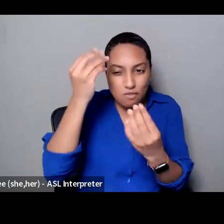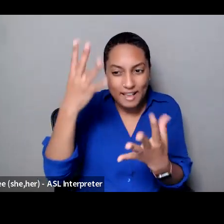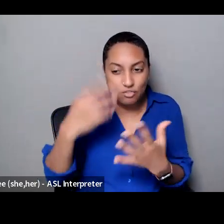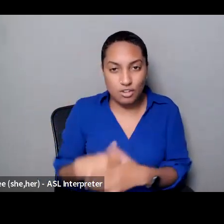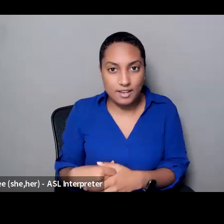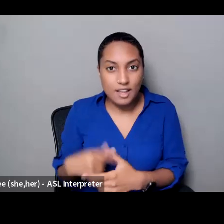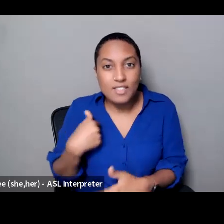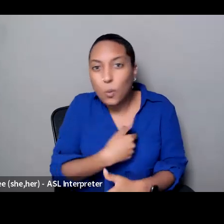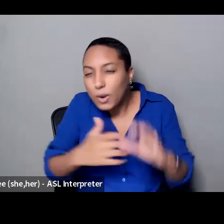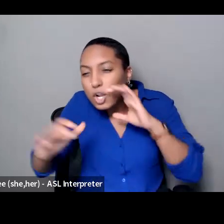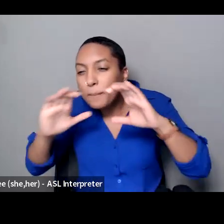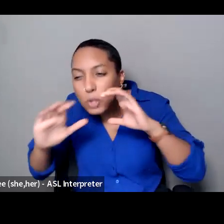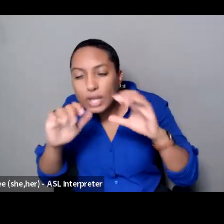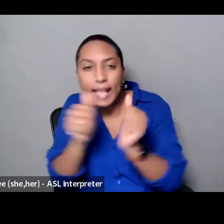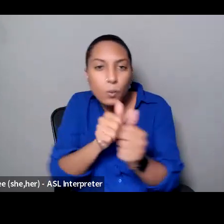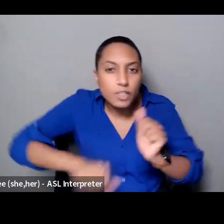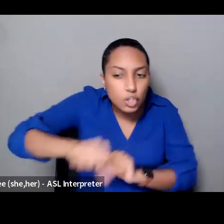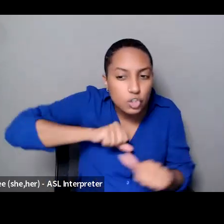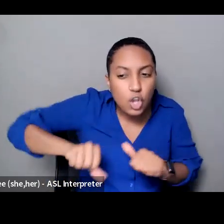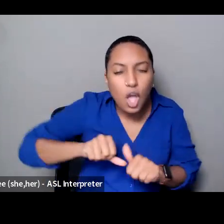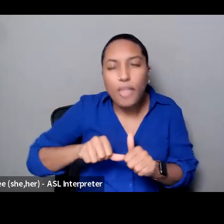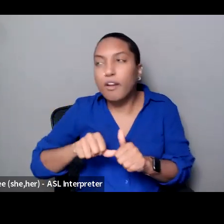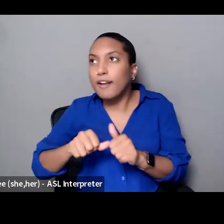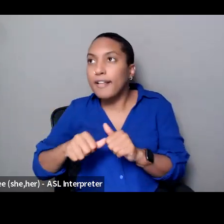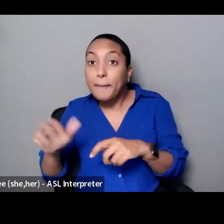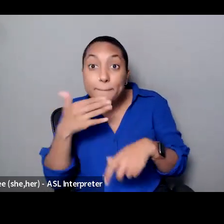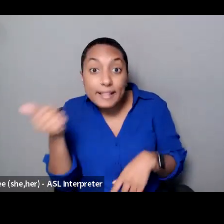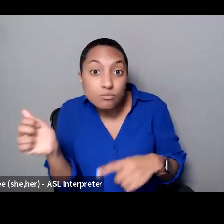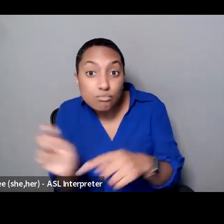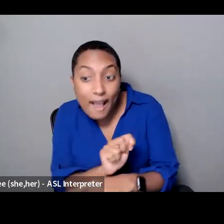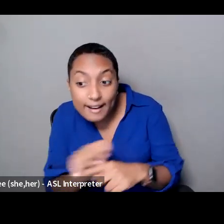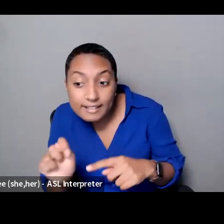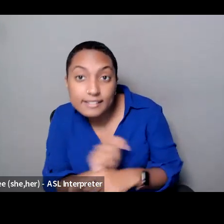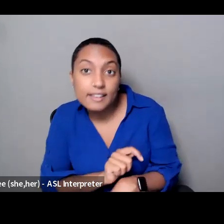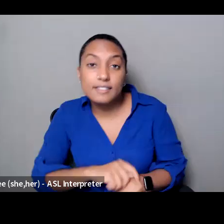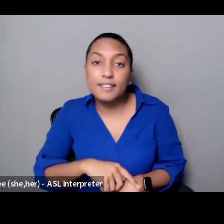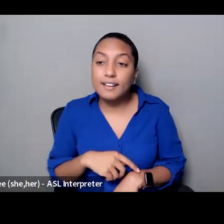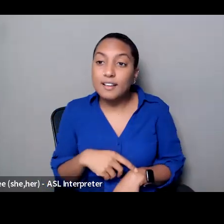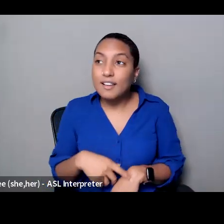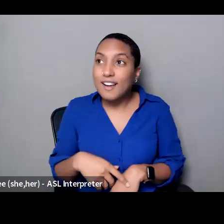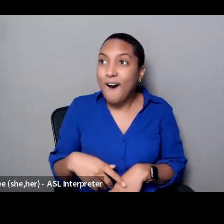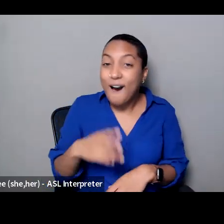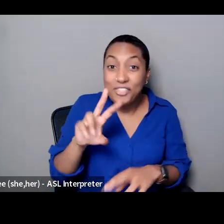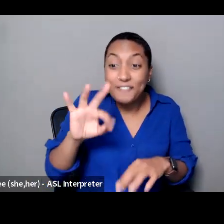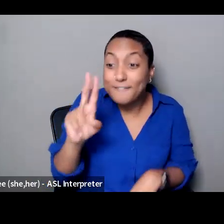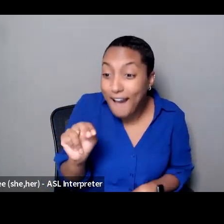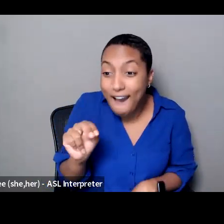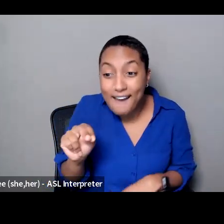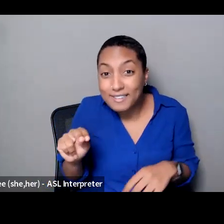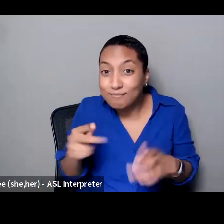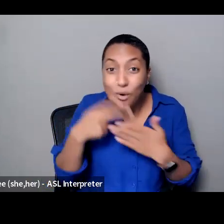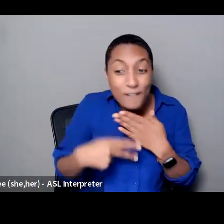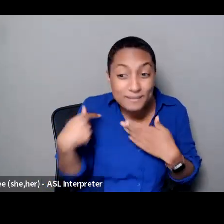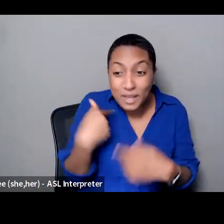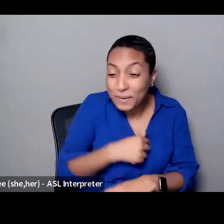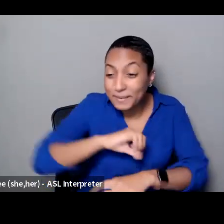with one another, all the best practices, all the good ideas, all the fun things that we were running across, the ways